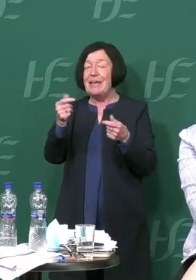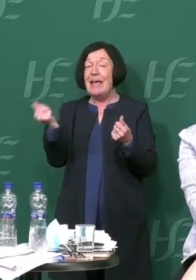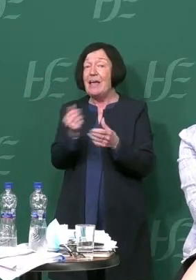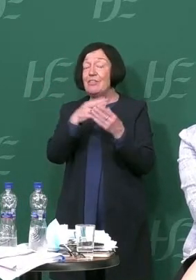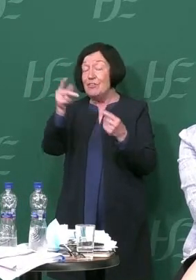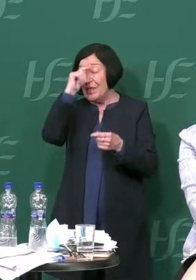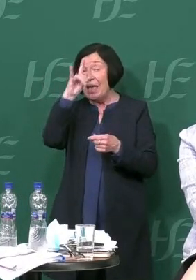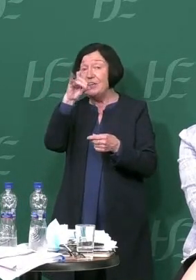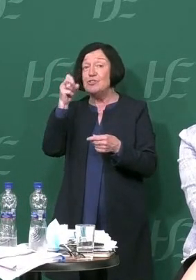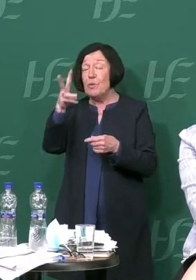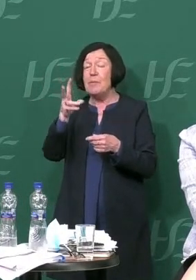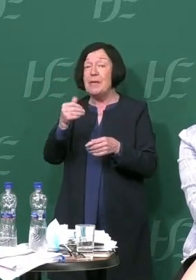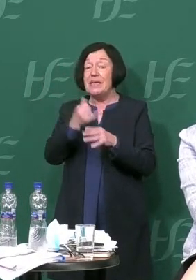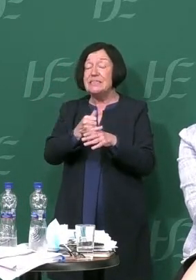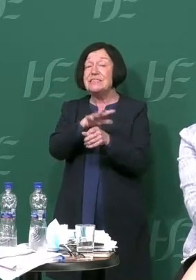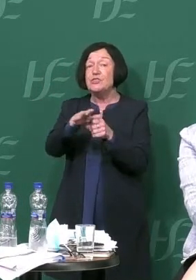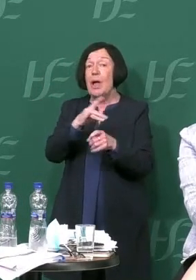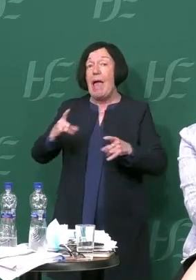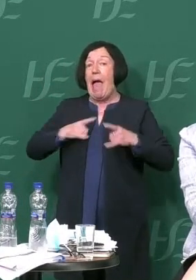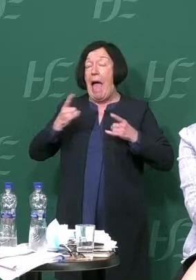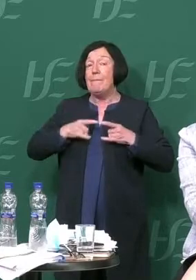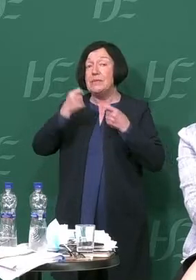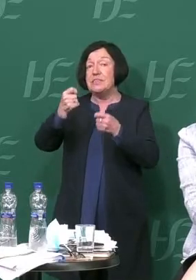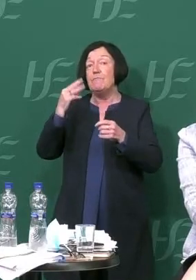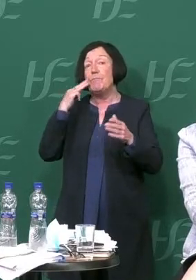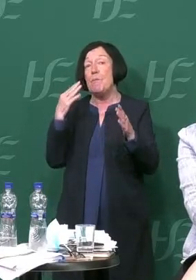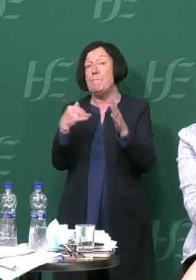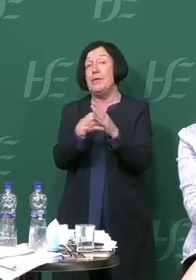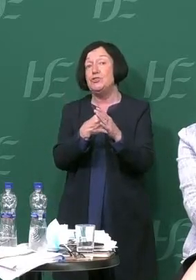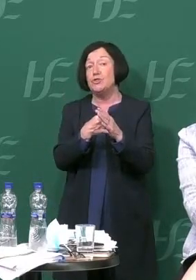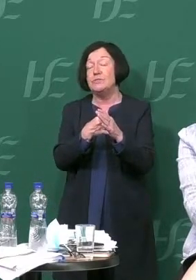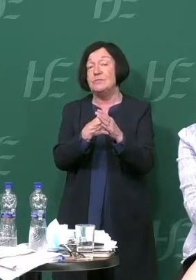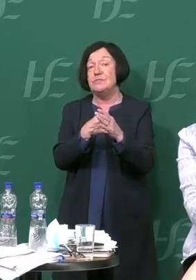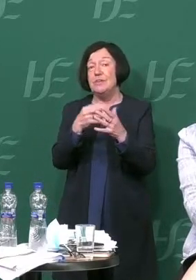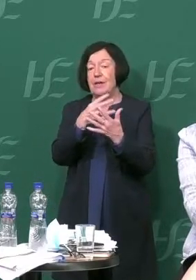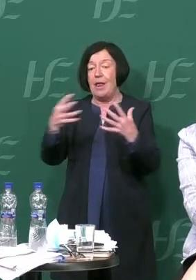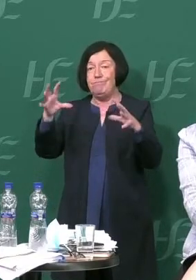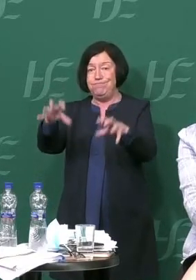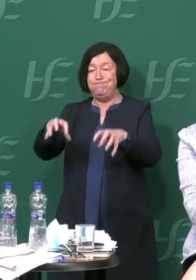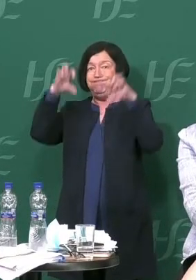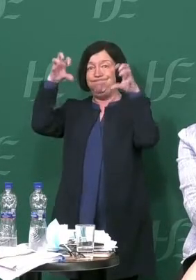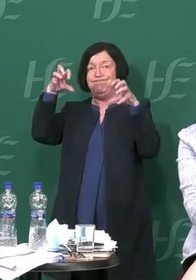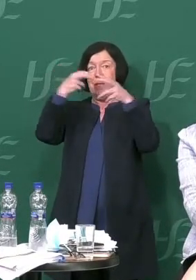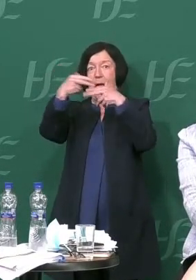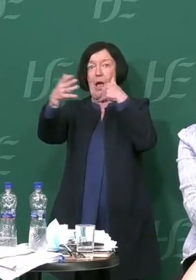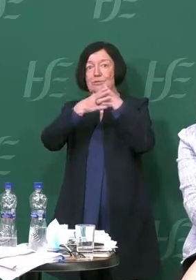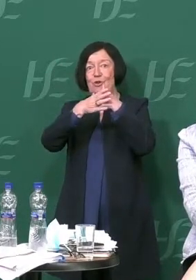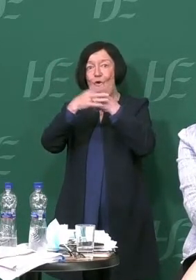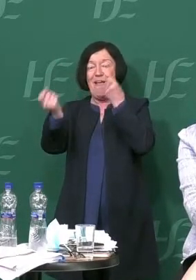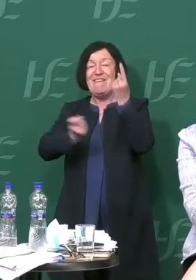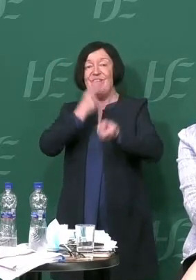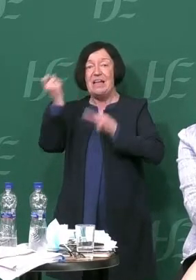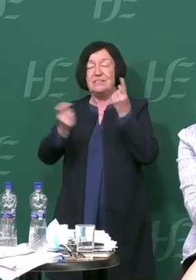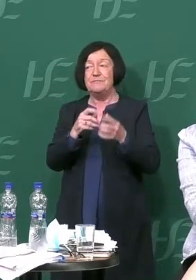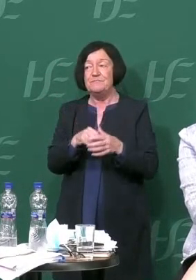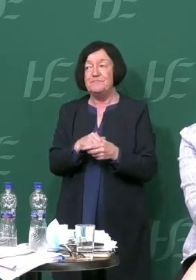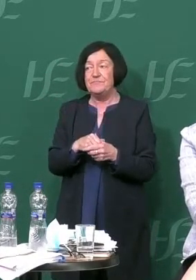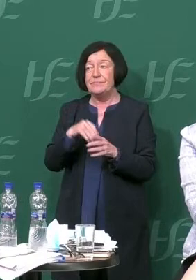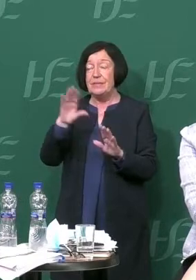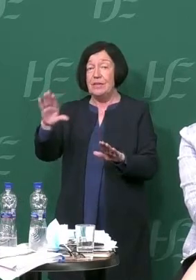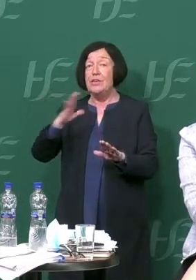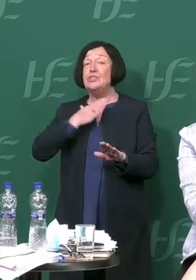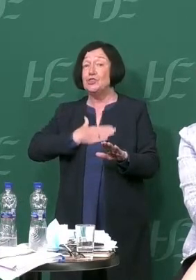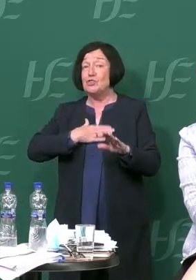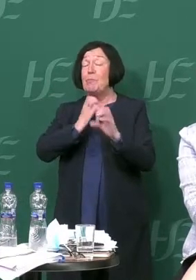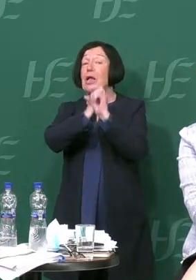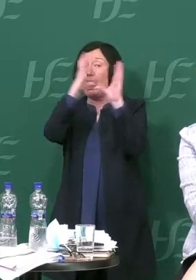HSE will be in a situation where we'll be happy to give the go-ahead for such kind of large-scale public outdoor events? Well, just to